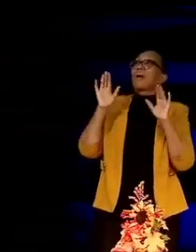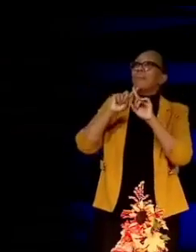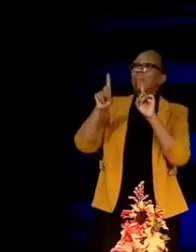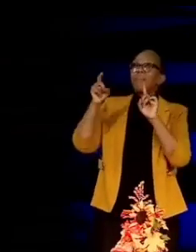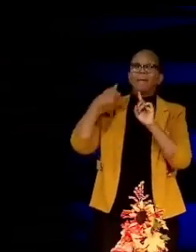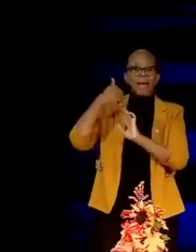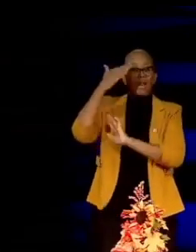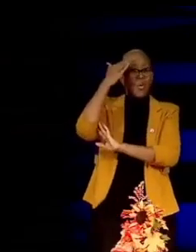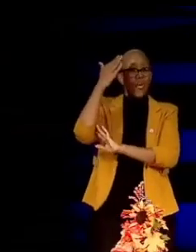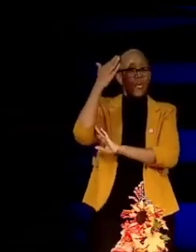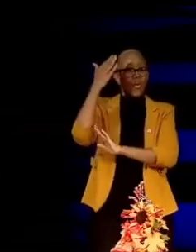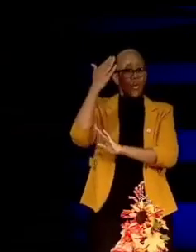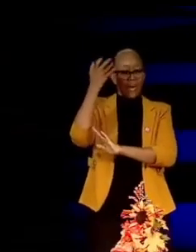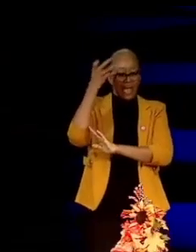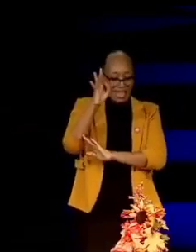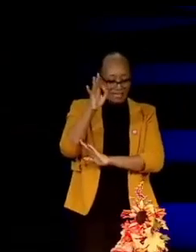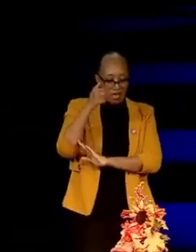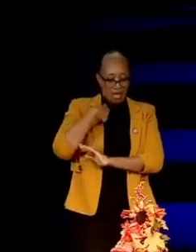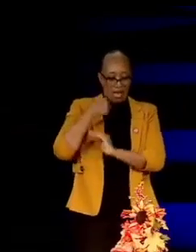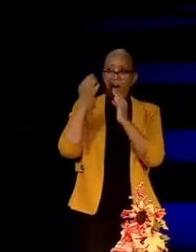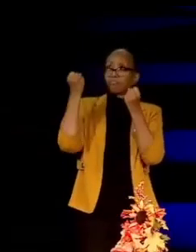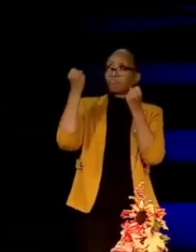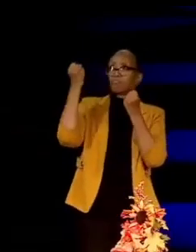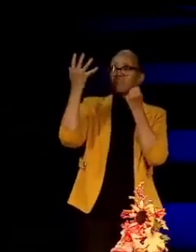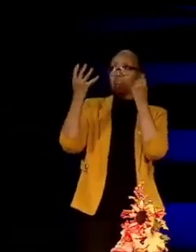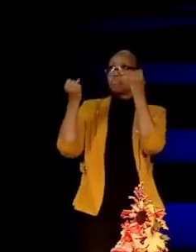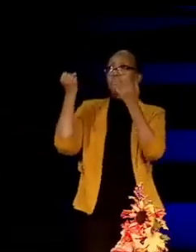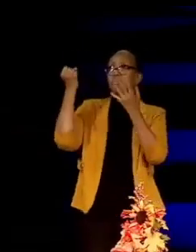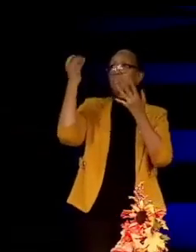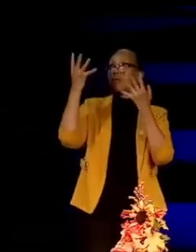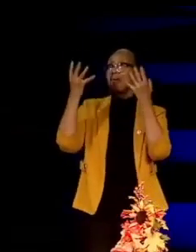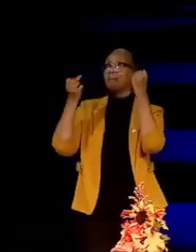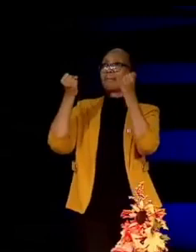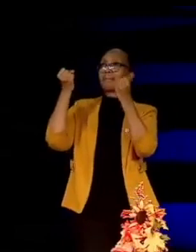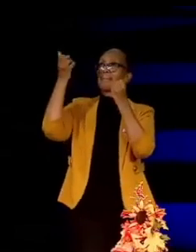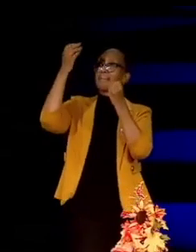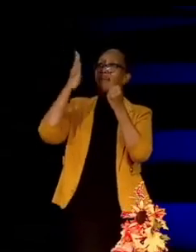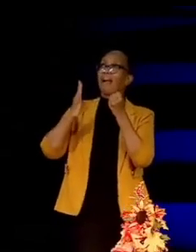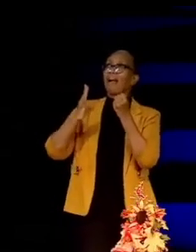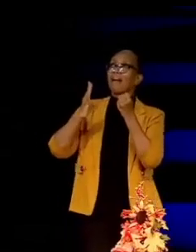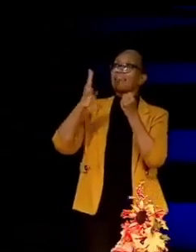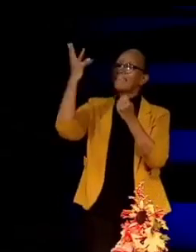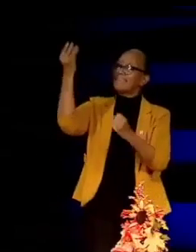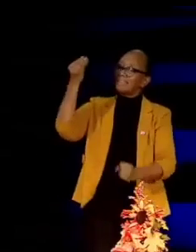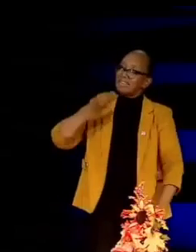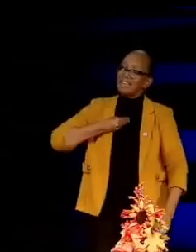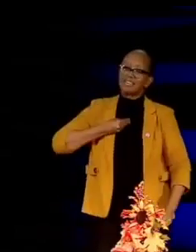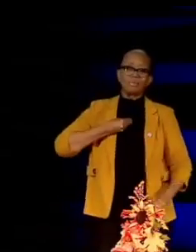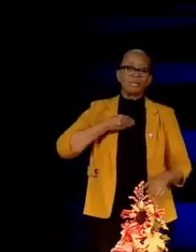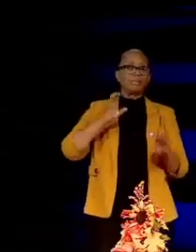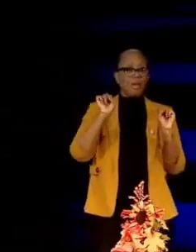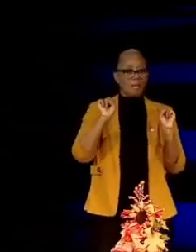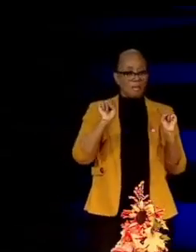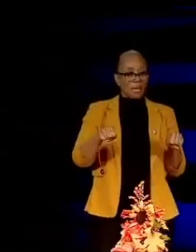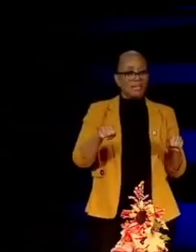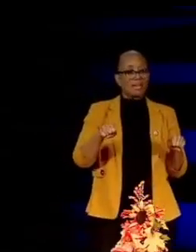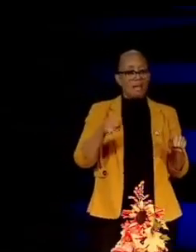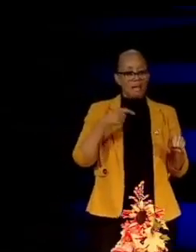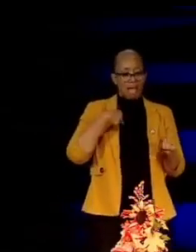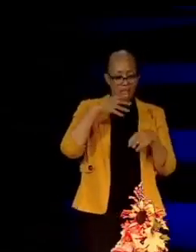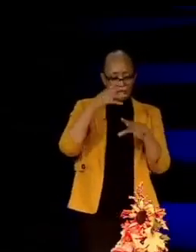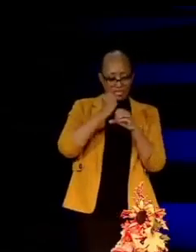know, if I pray, it gives me the ability to receive